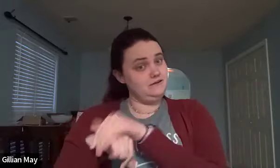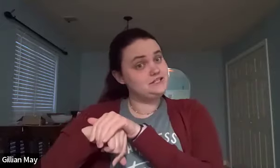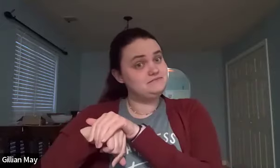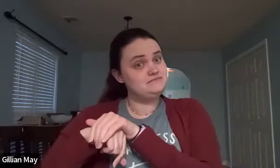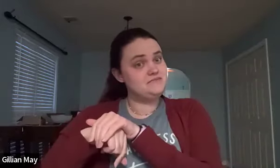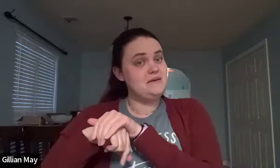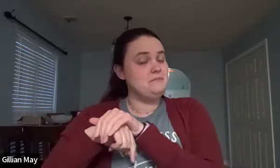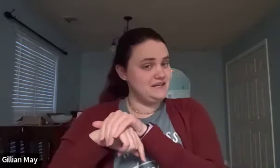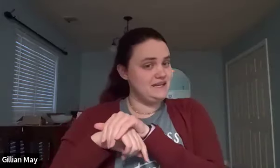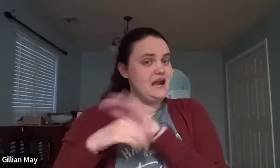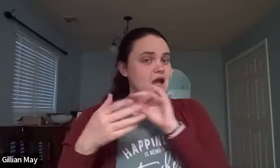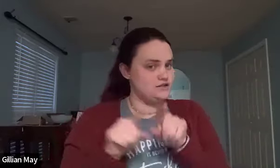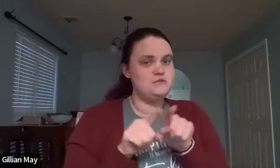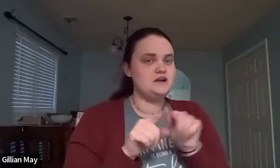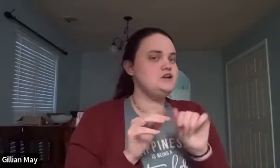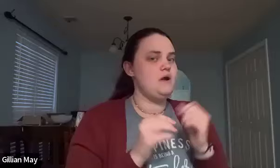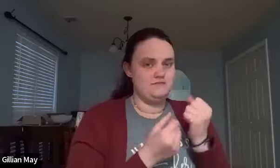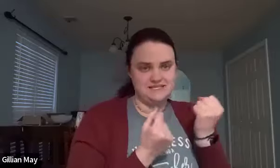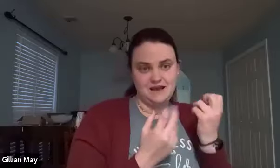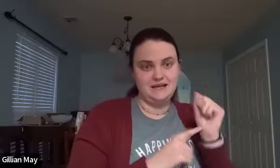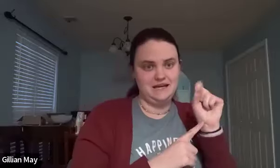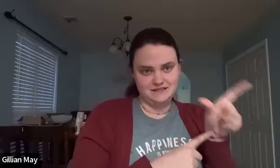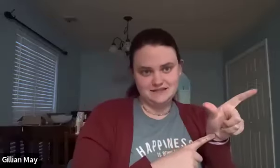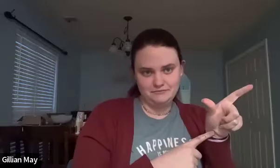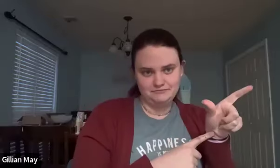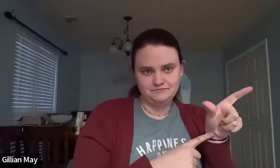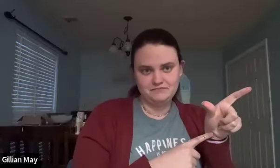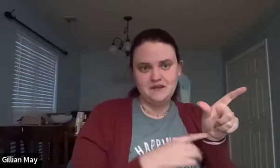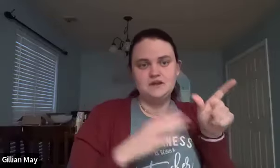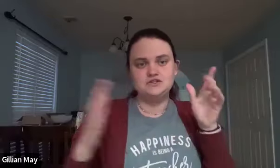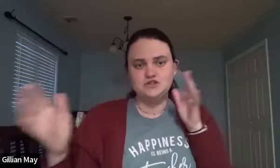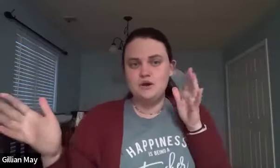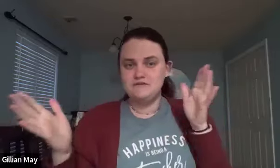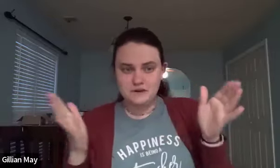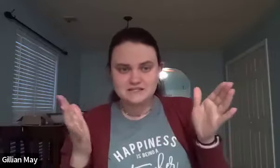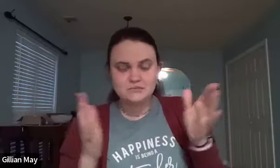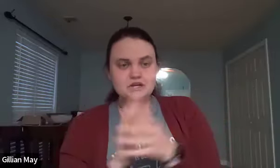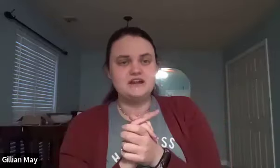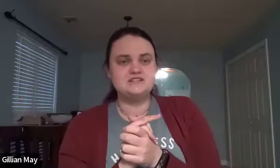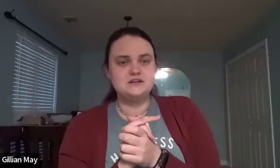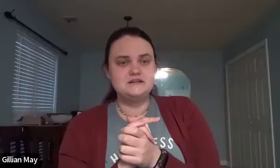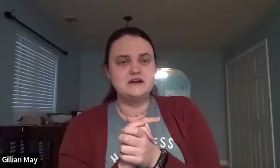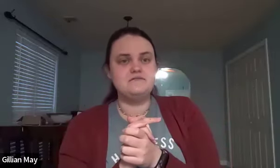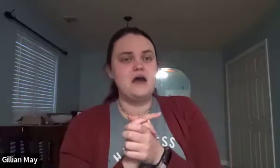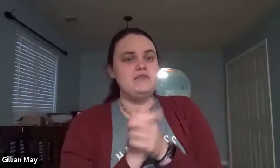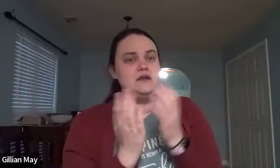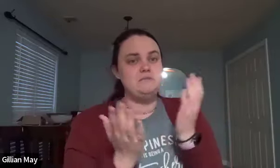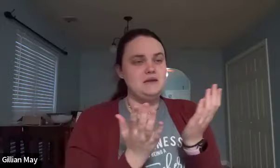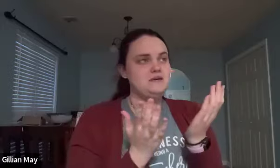English, meaning I also not going to know every sign in ASL. So if there is a word you guys are curious of, there may be a chance